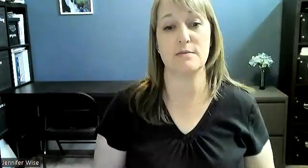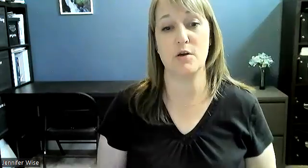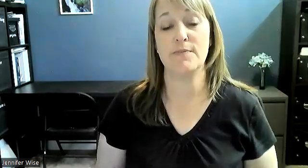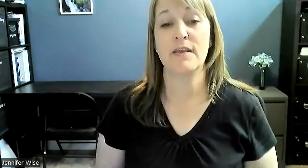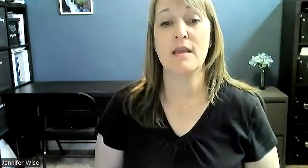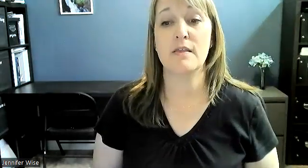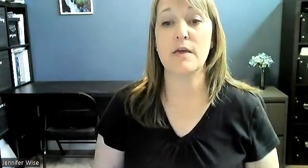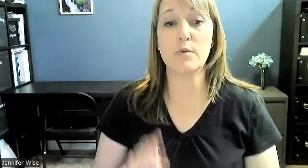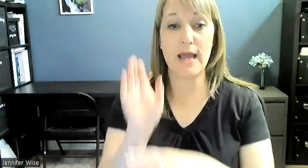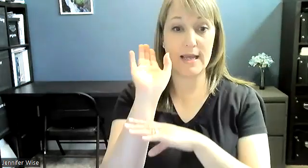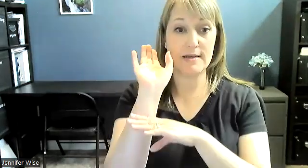Basketball. The other way is